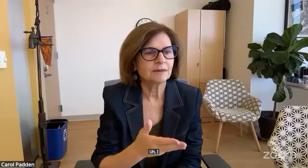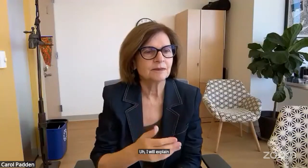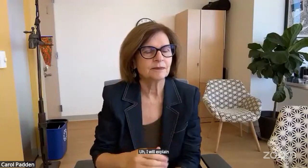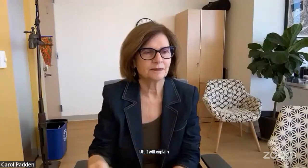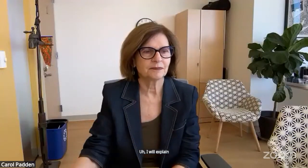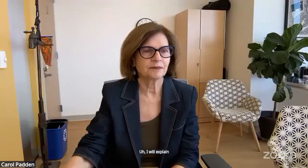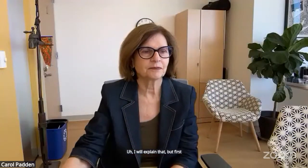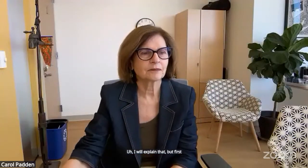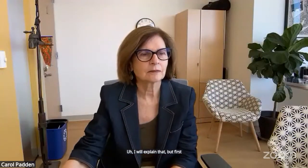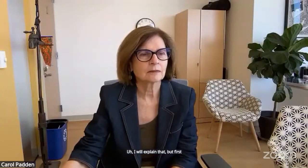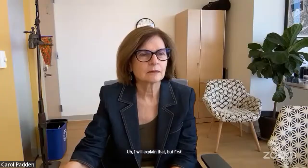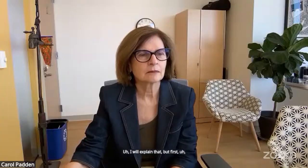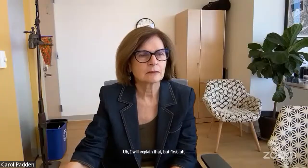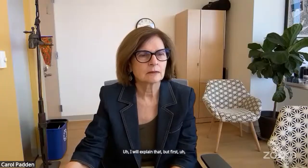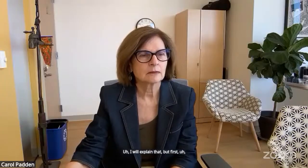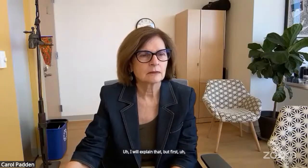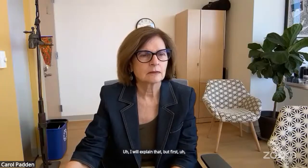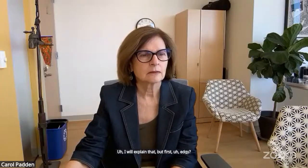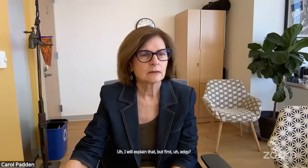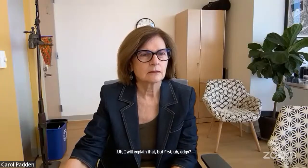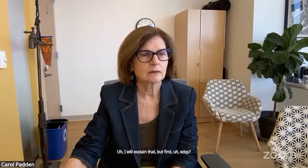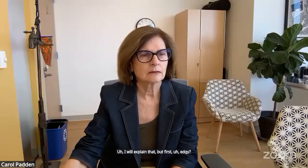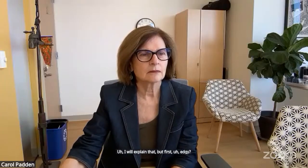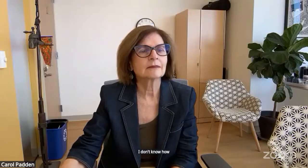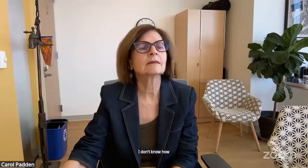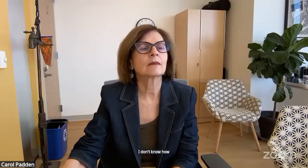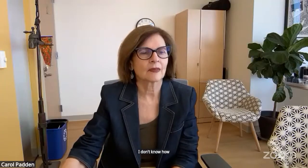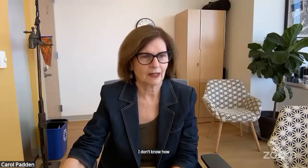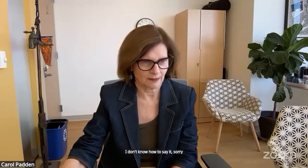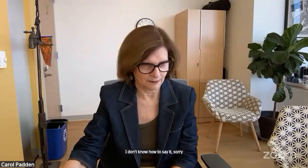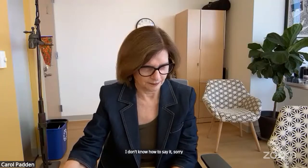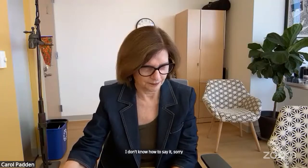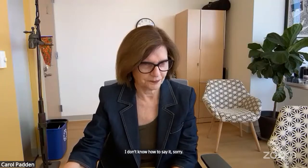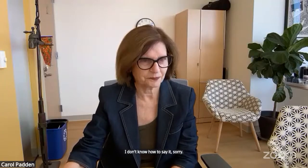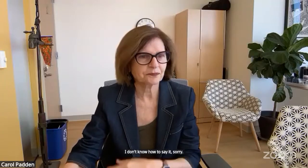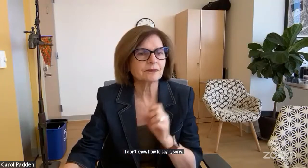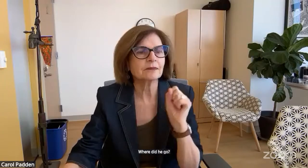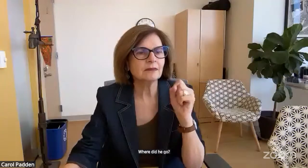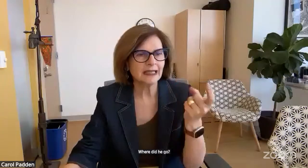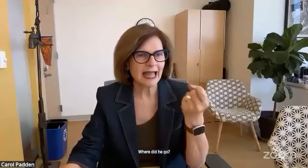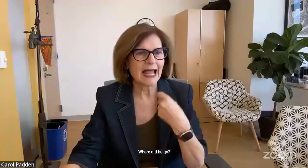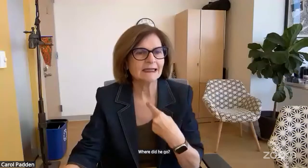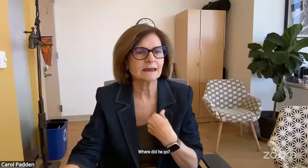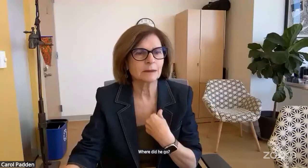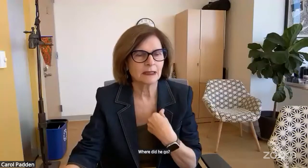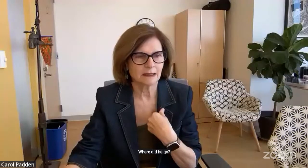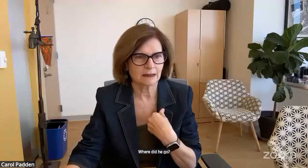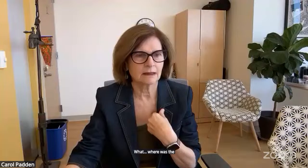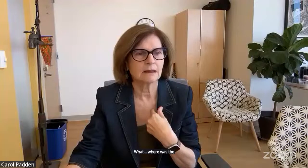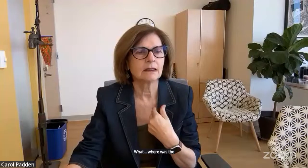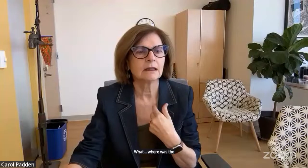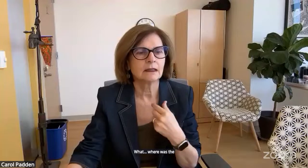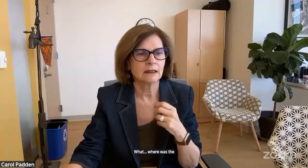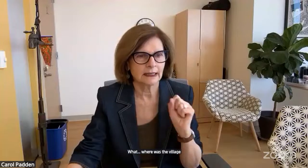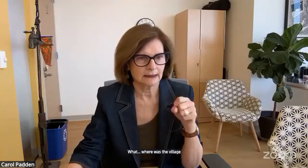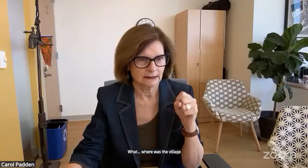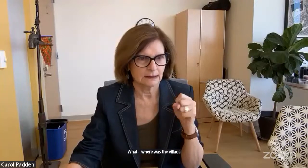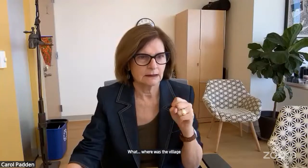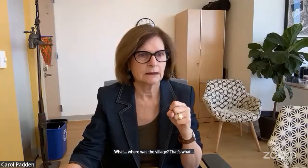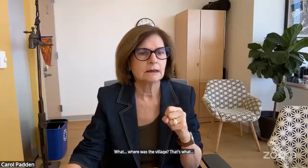first, edgy. I don't know how to say it. Sorry. There you go. Where was the village? Yeah. What country? I'm